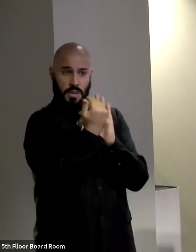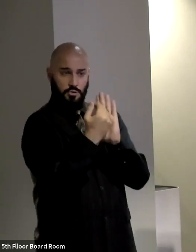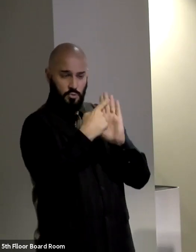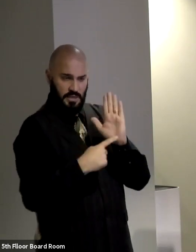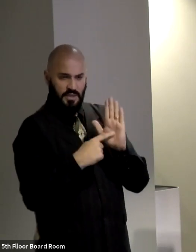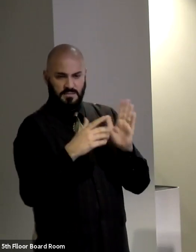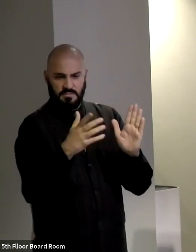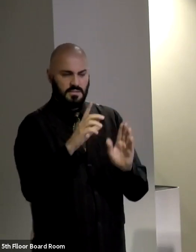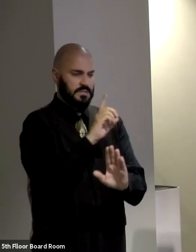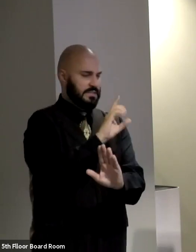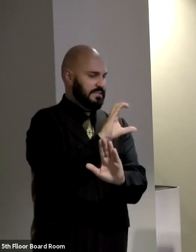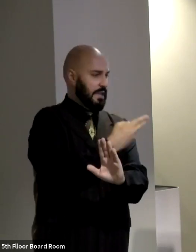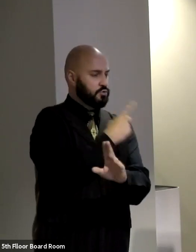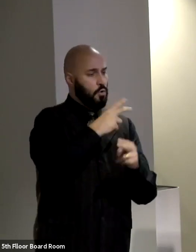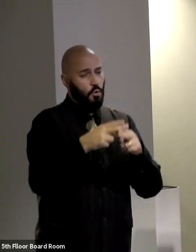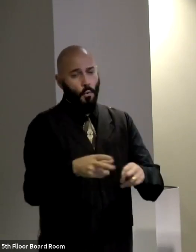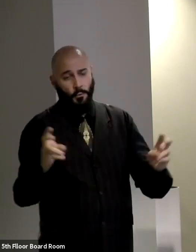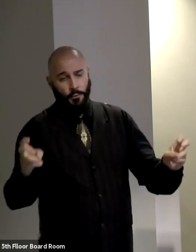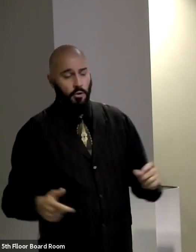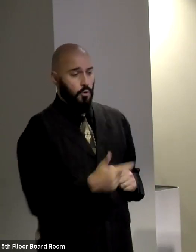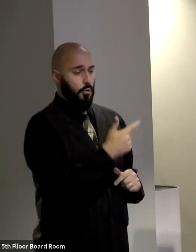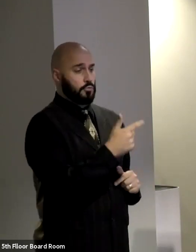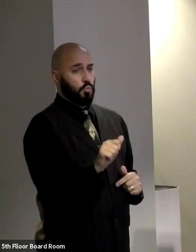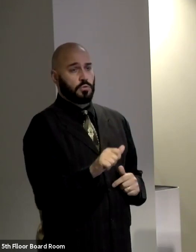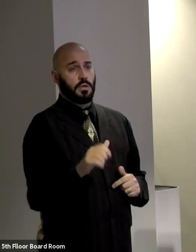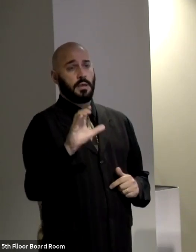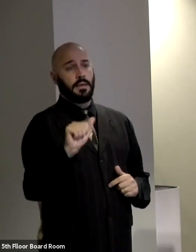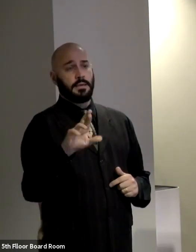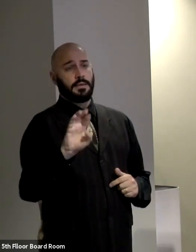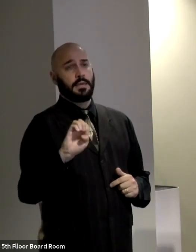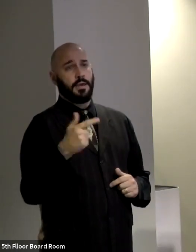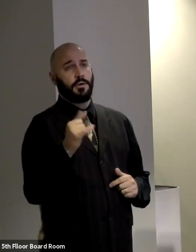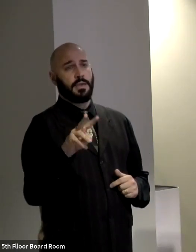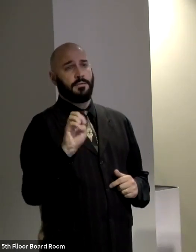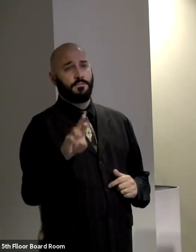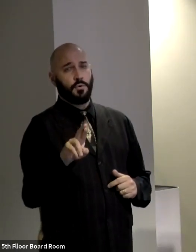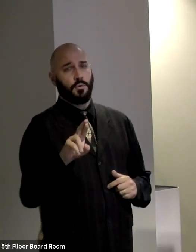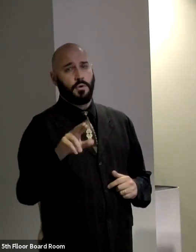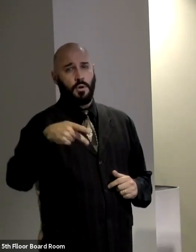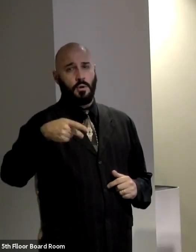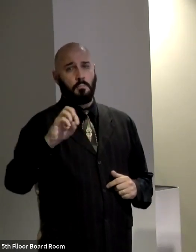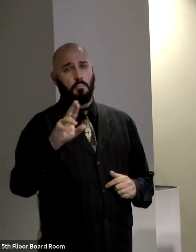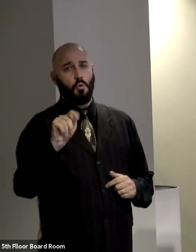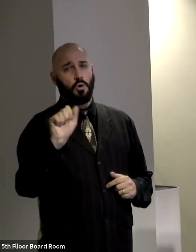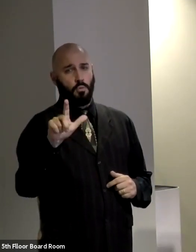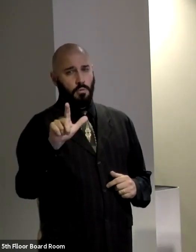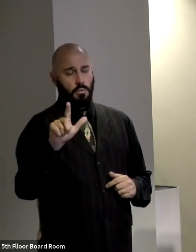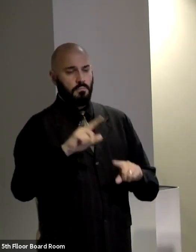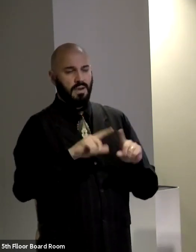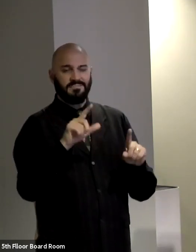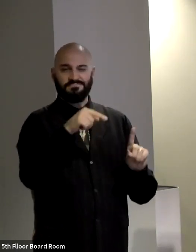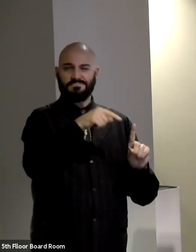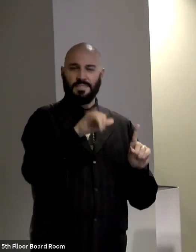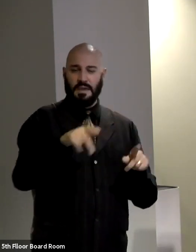by its working title, the Georgia Caregiver Portal. The purpose of the portal is to allow family employers who are relatives